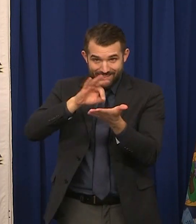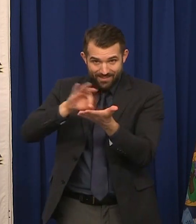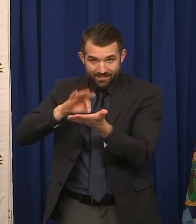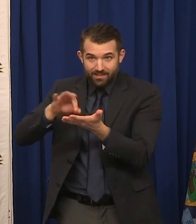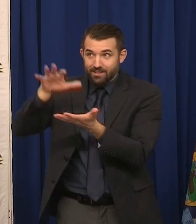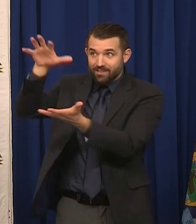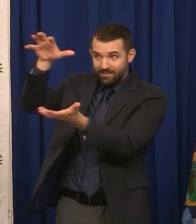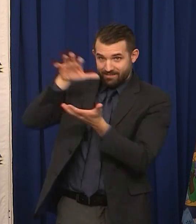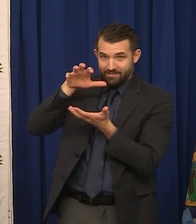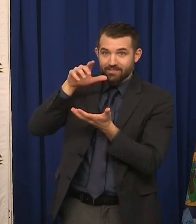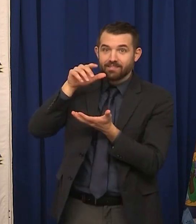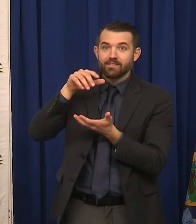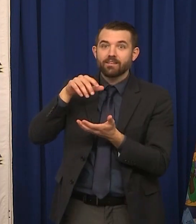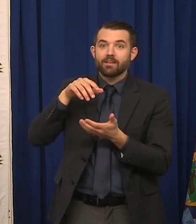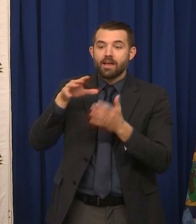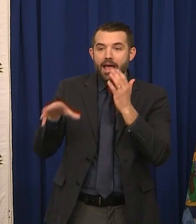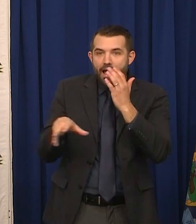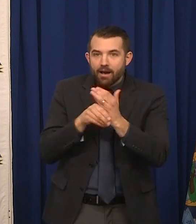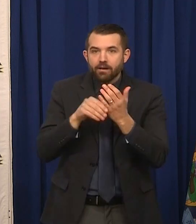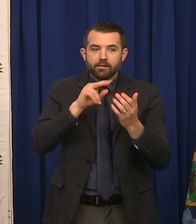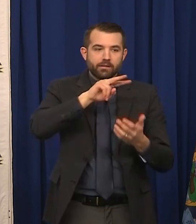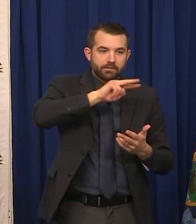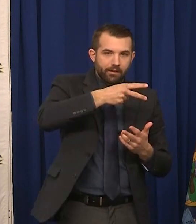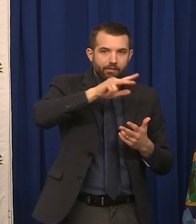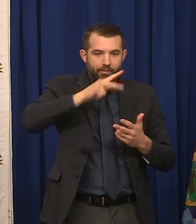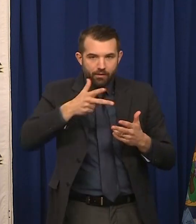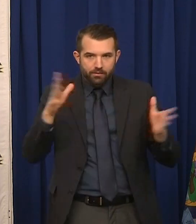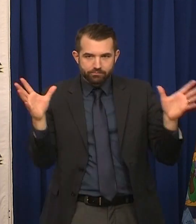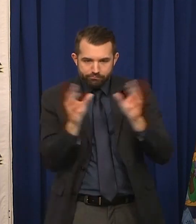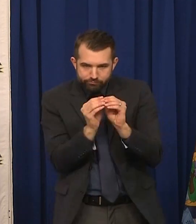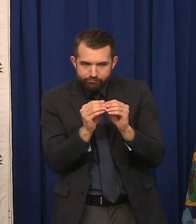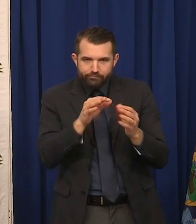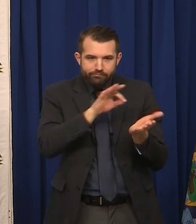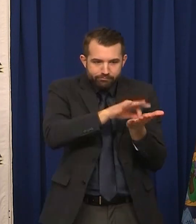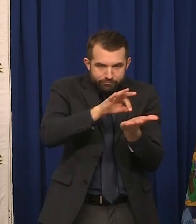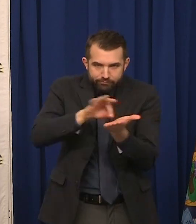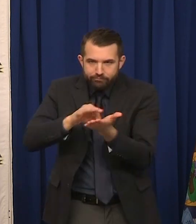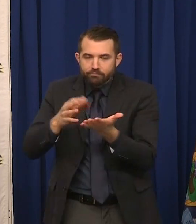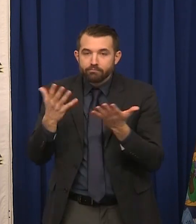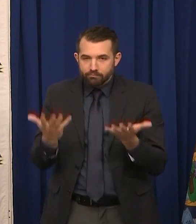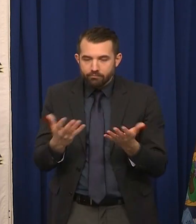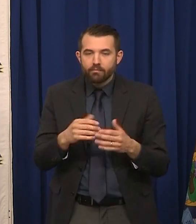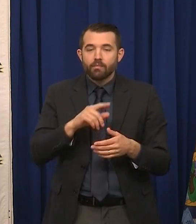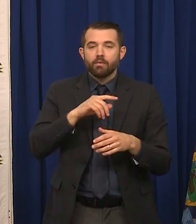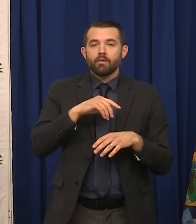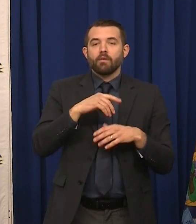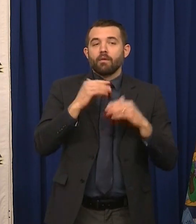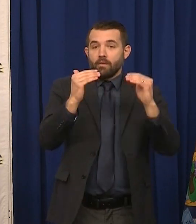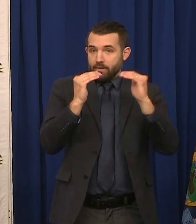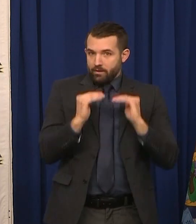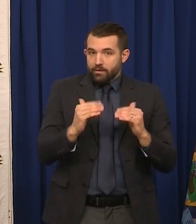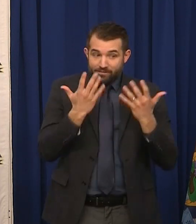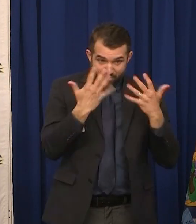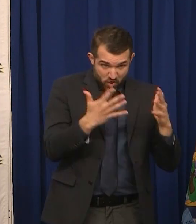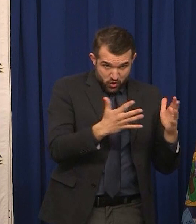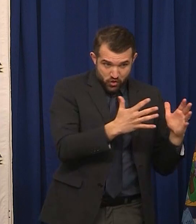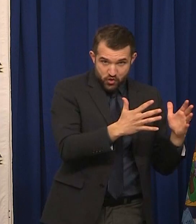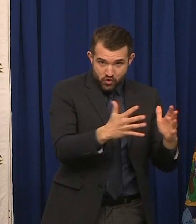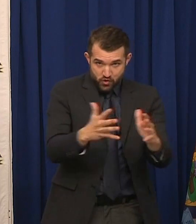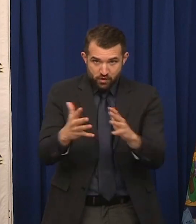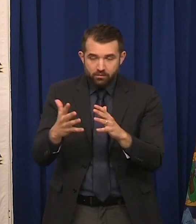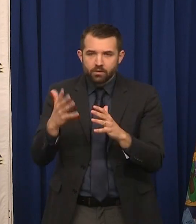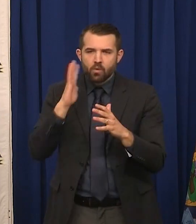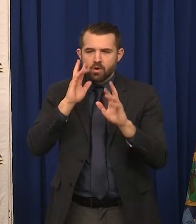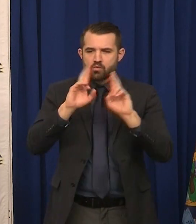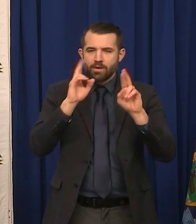been verified and accounted for, we will then begin the process of distributing those pieces of equipment to folks on the